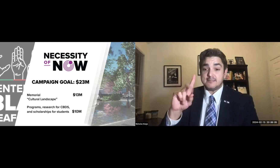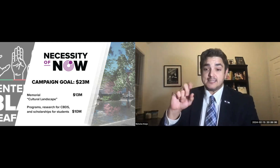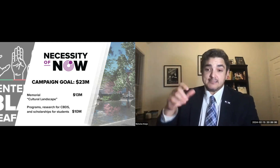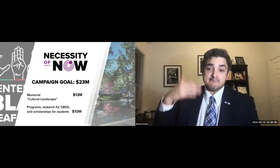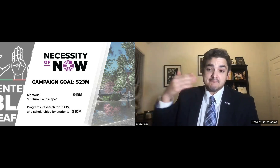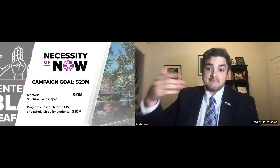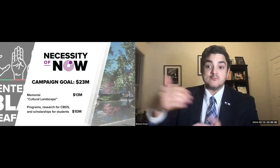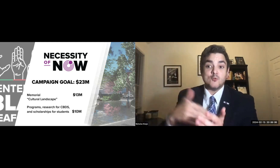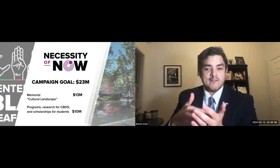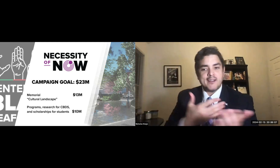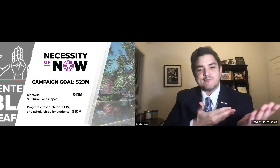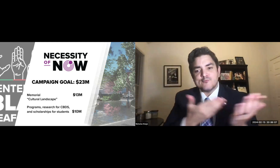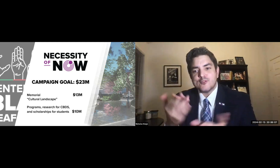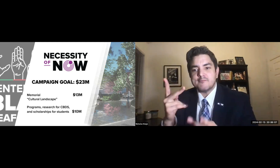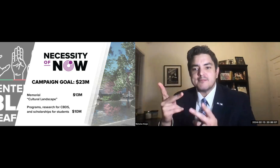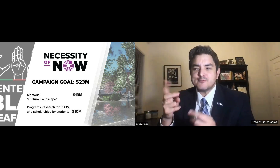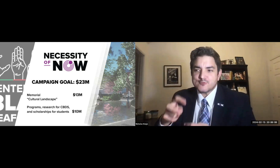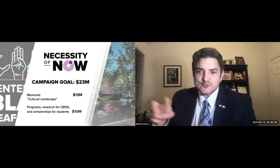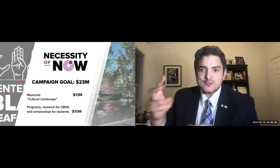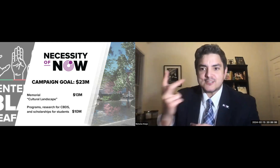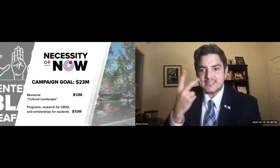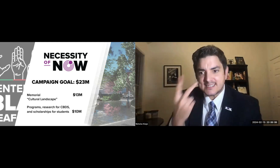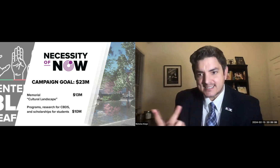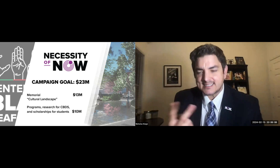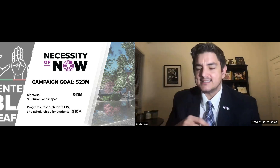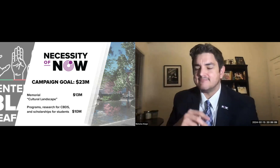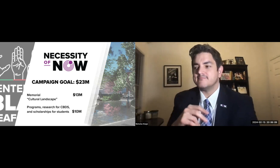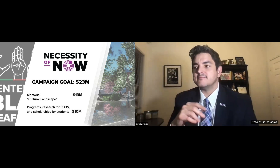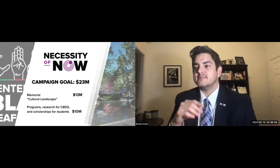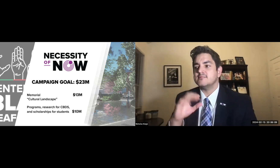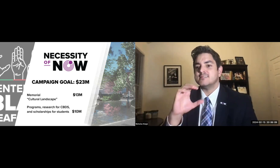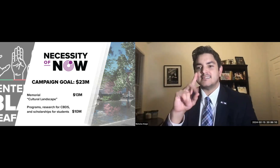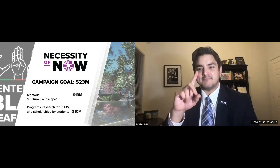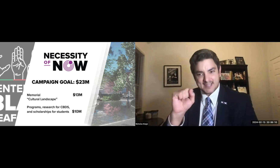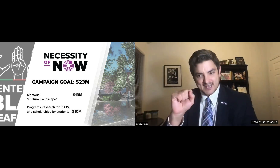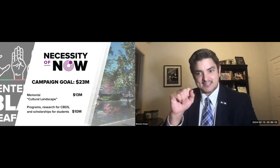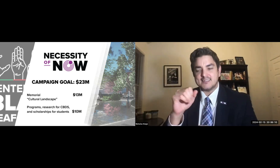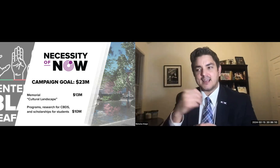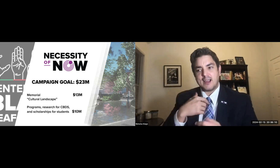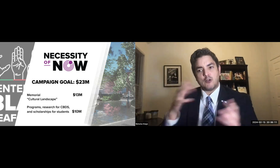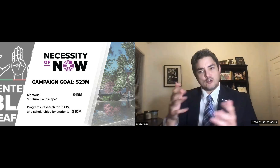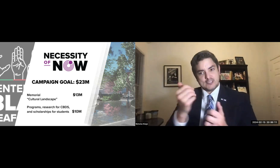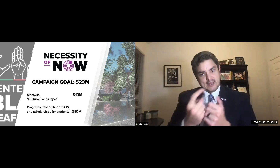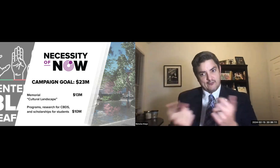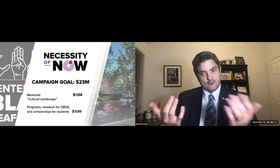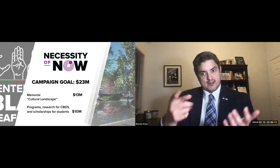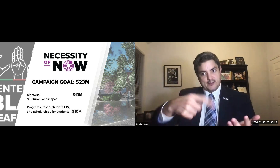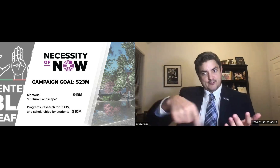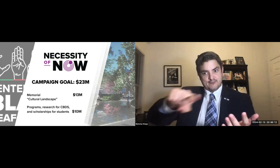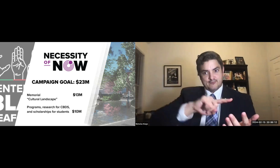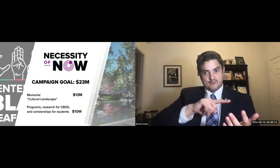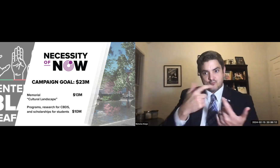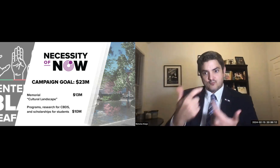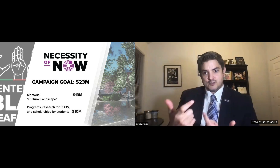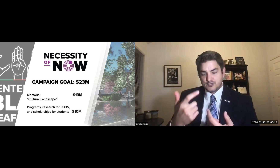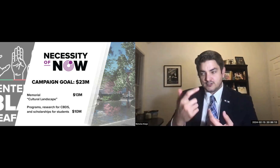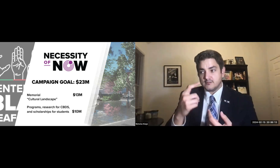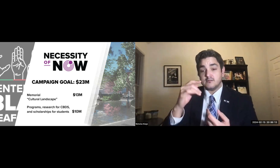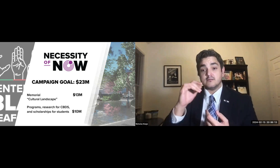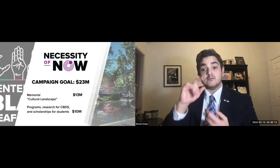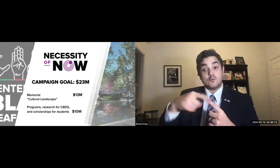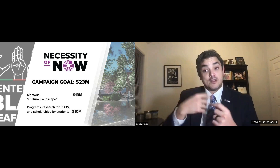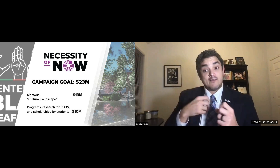spread that research. So the Center for Black Deaf Studies, people have come to tour that particular